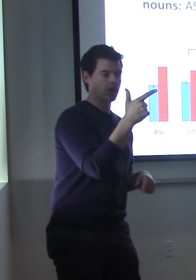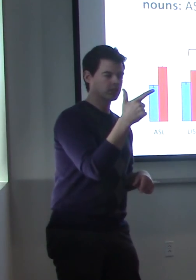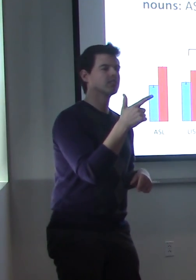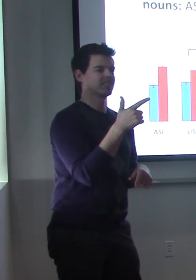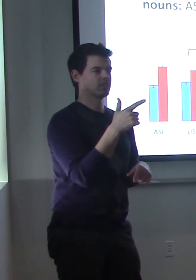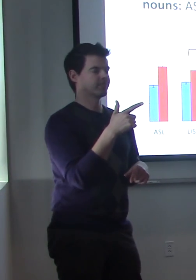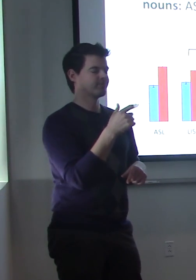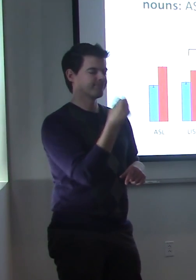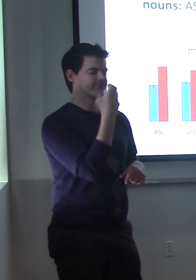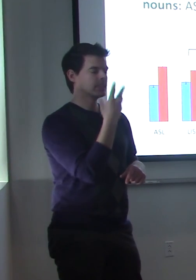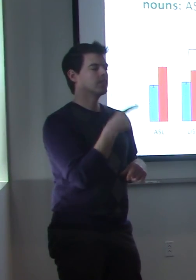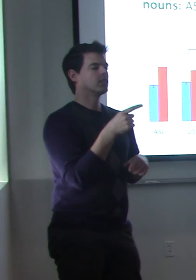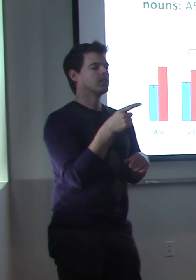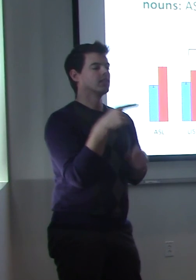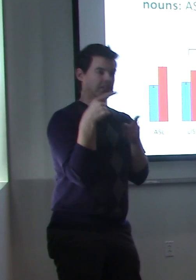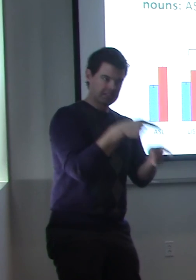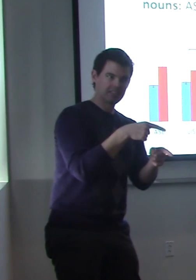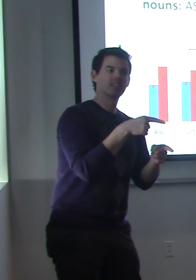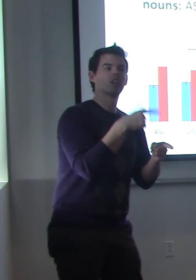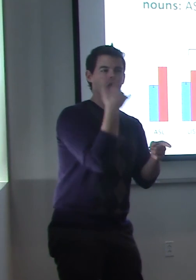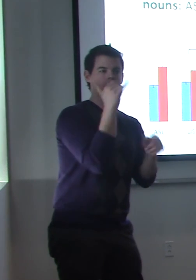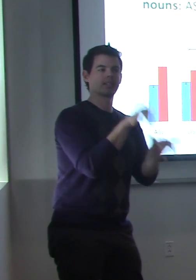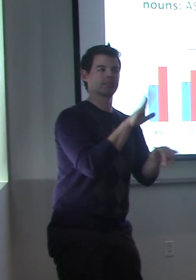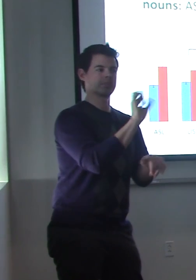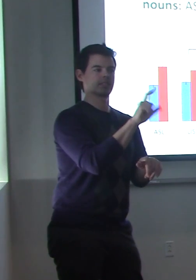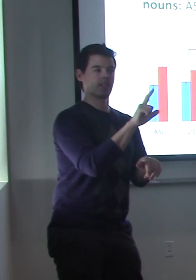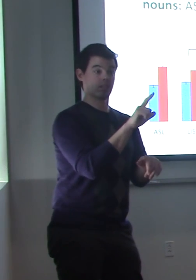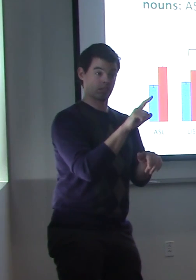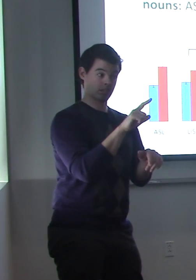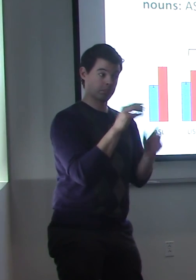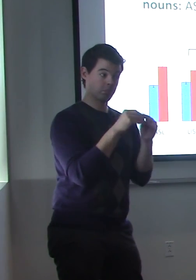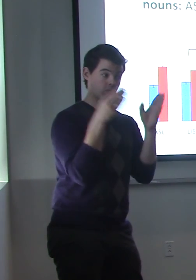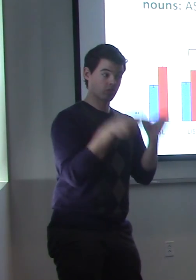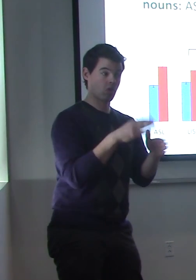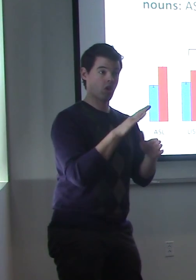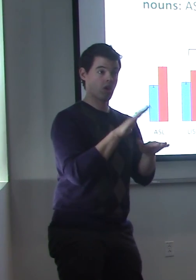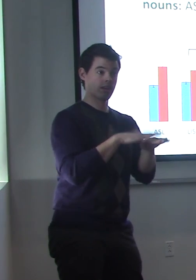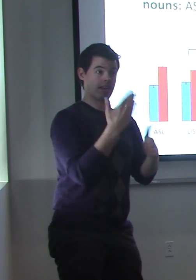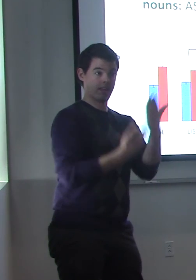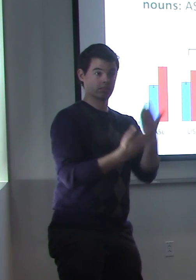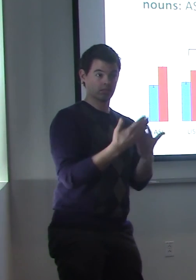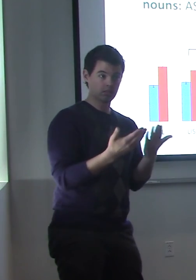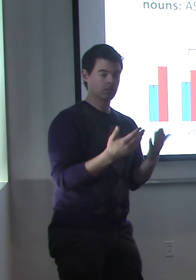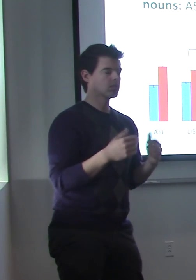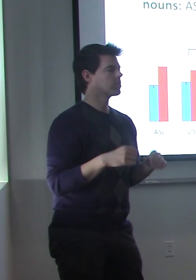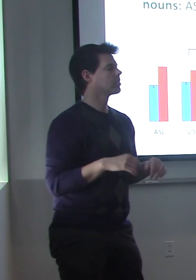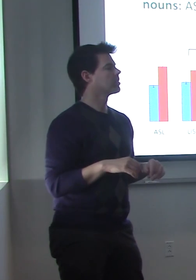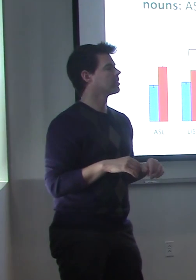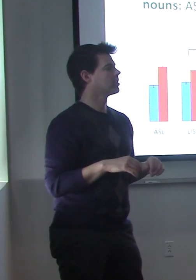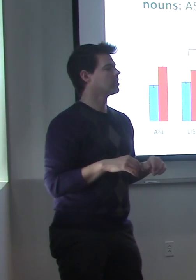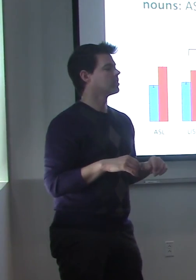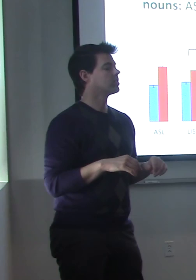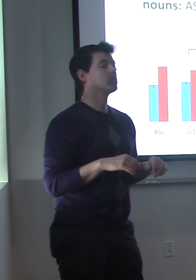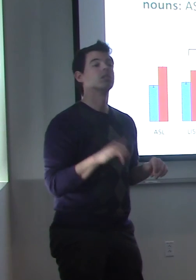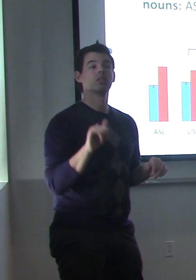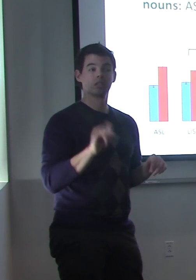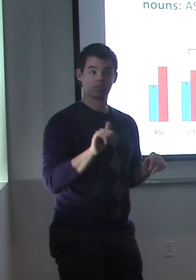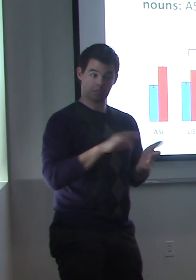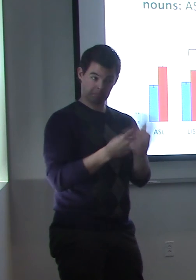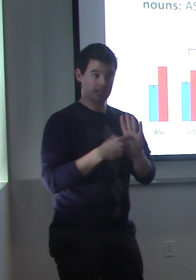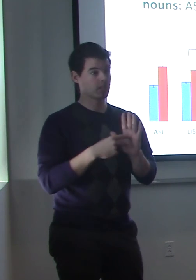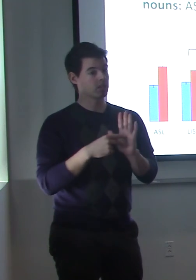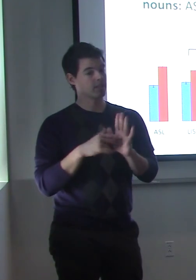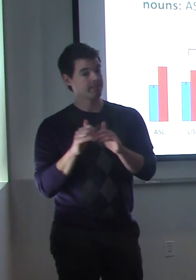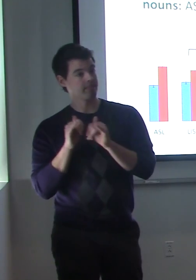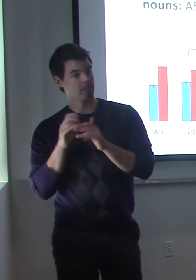So does it follow then that they will have the same issues